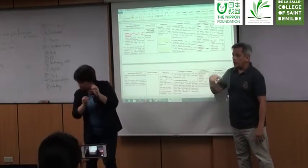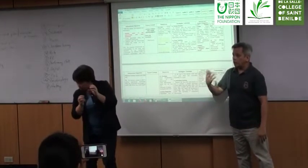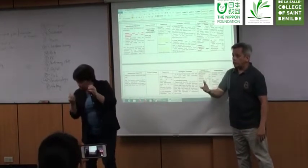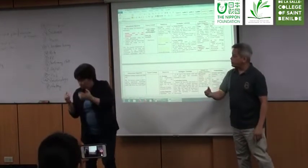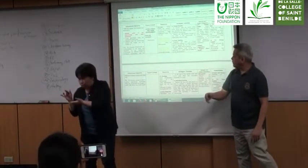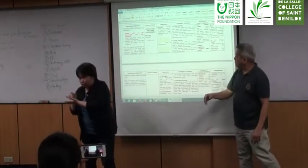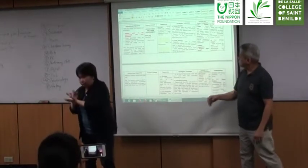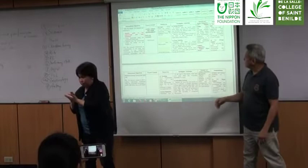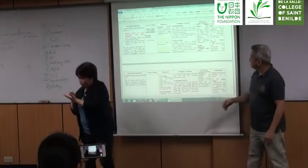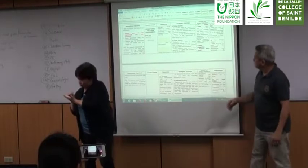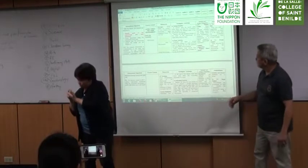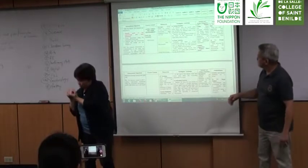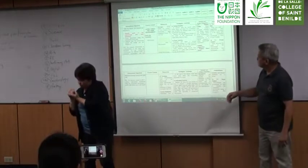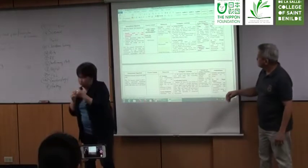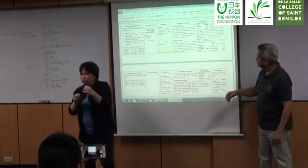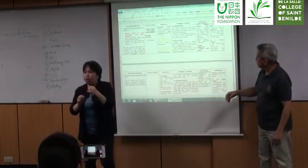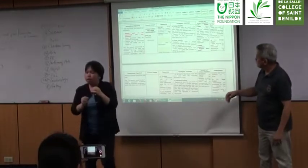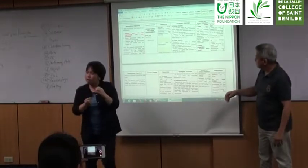watching now how to use the microscope.